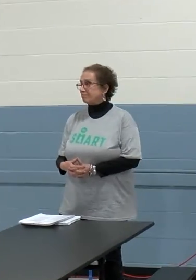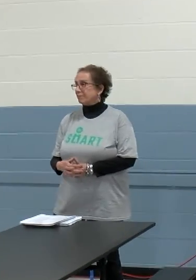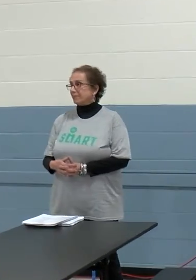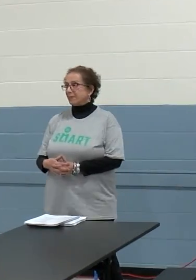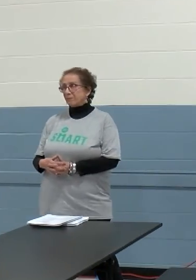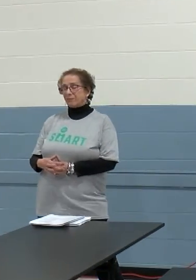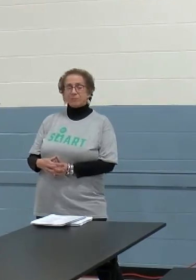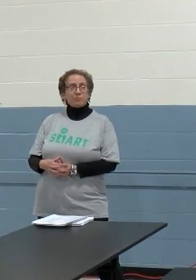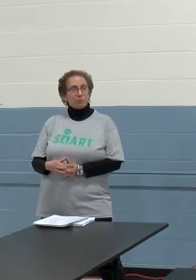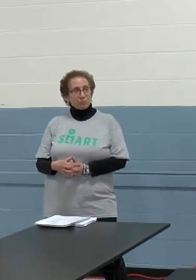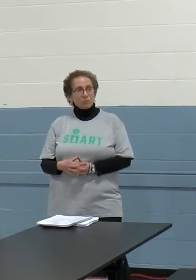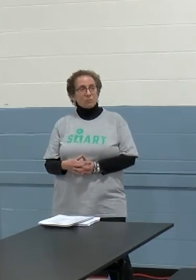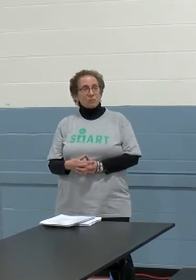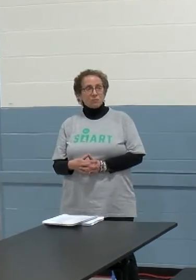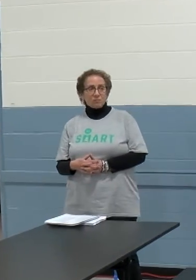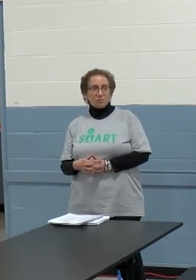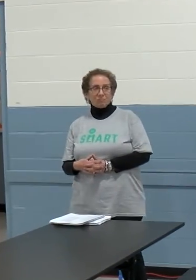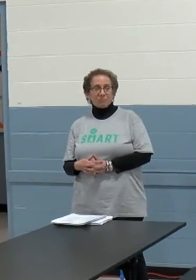would be peer pressure,